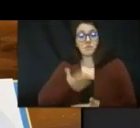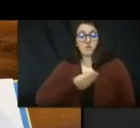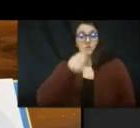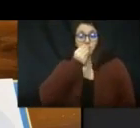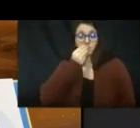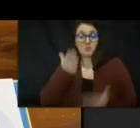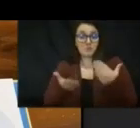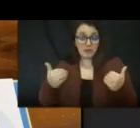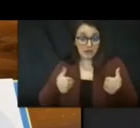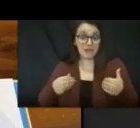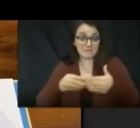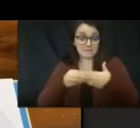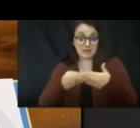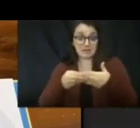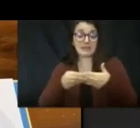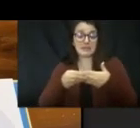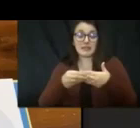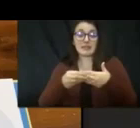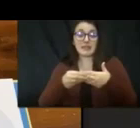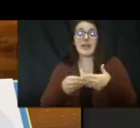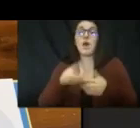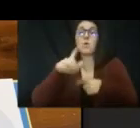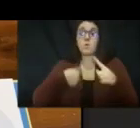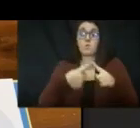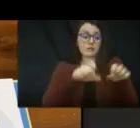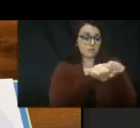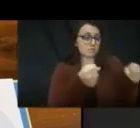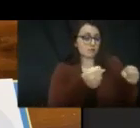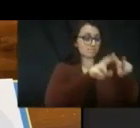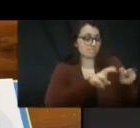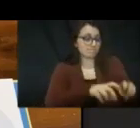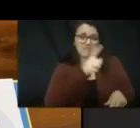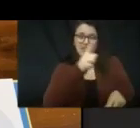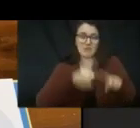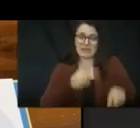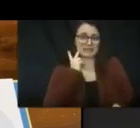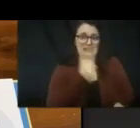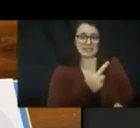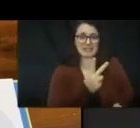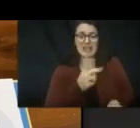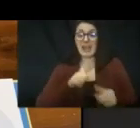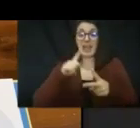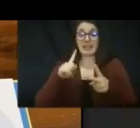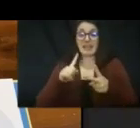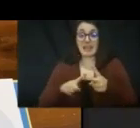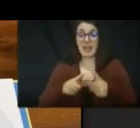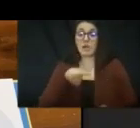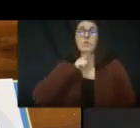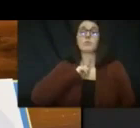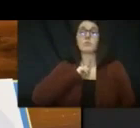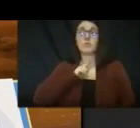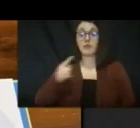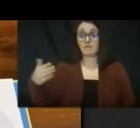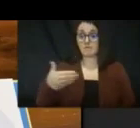into microplastics, the tiny pieces are so small they are hard to see. Then, gulp. The fish eat